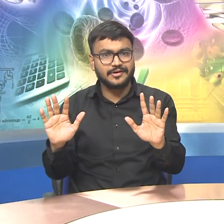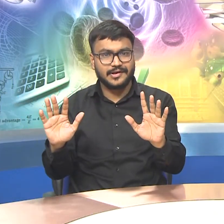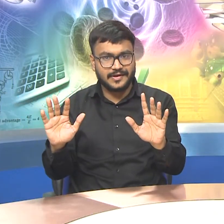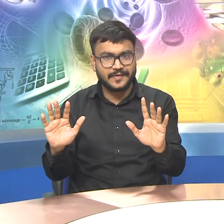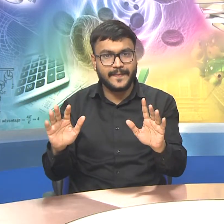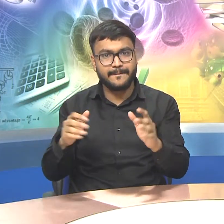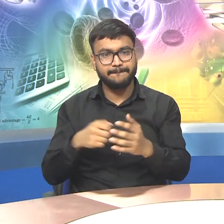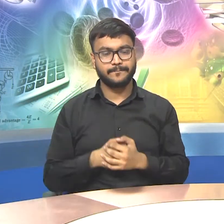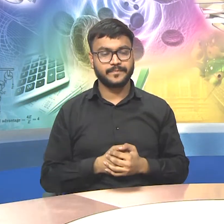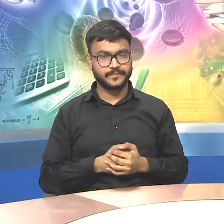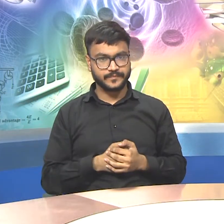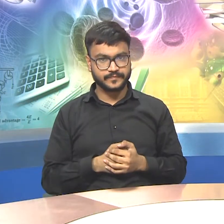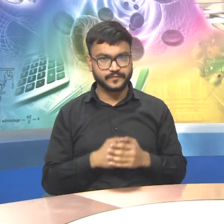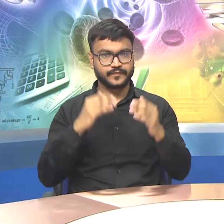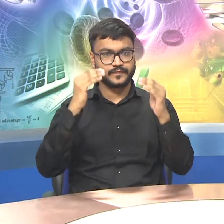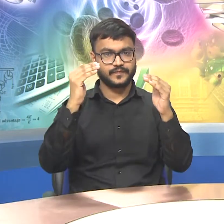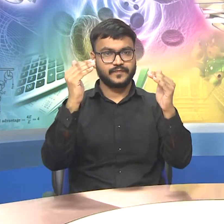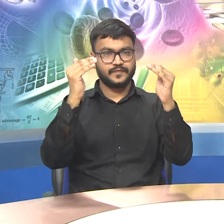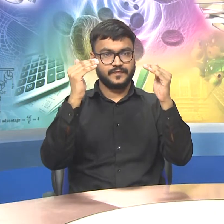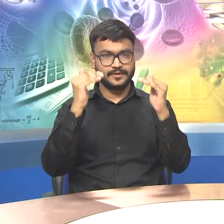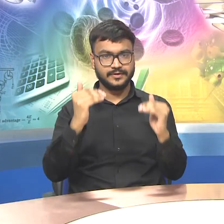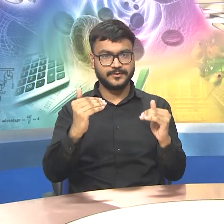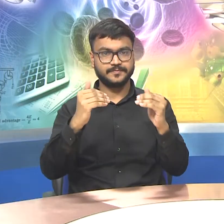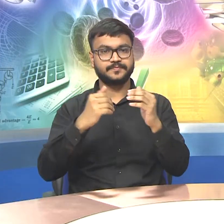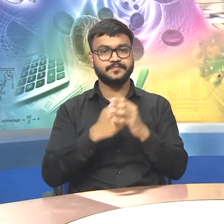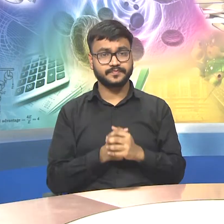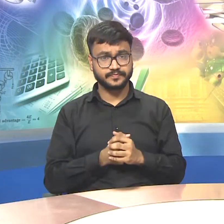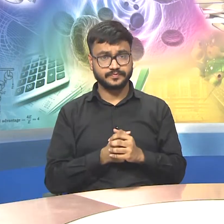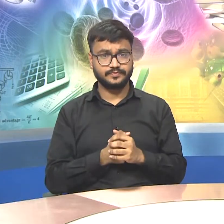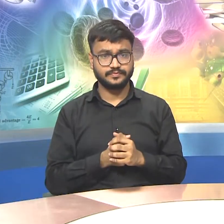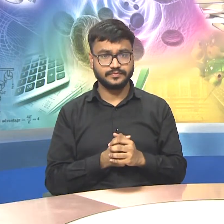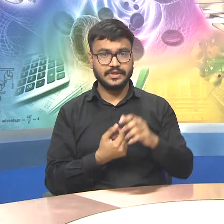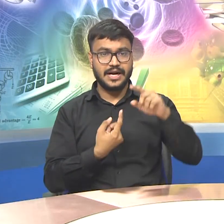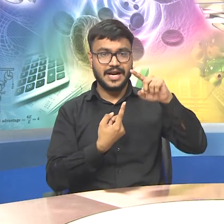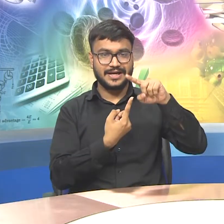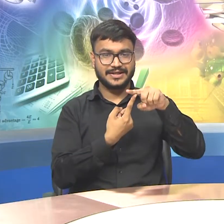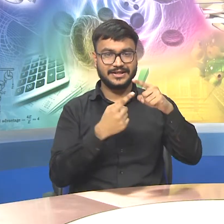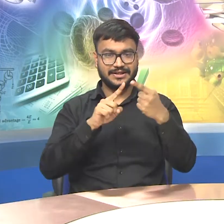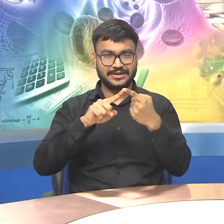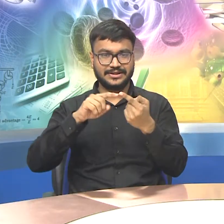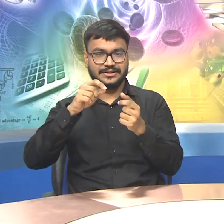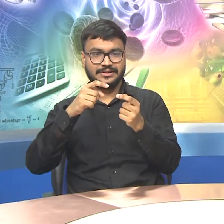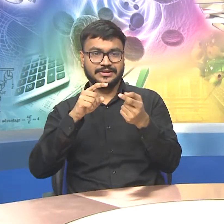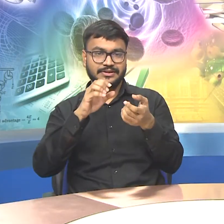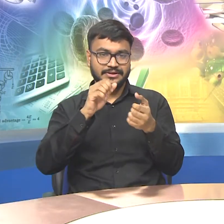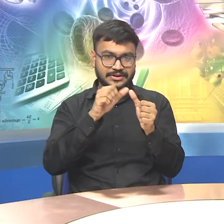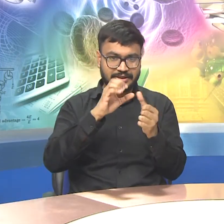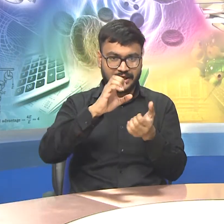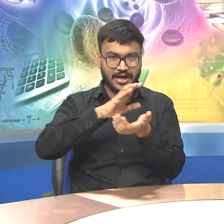help will be the backward. Next is teach.